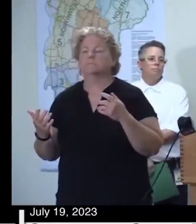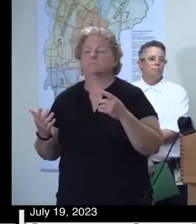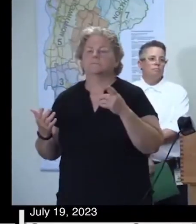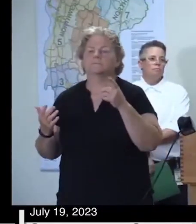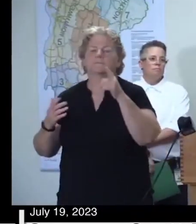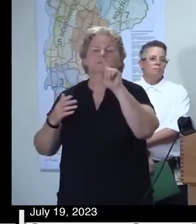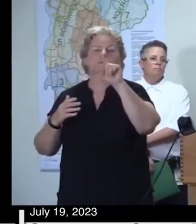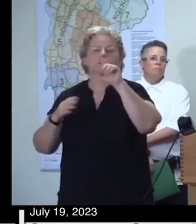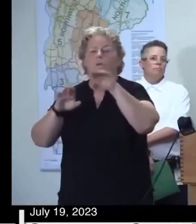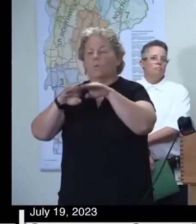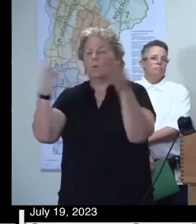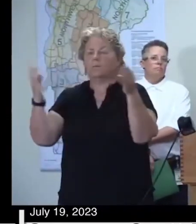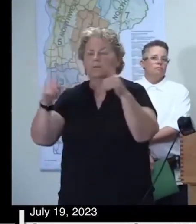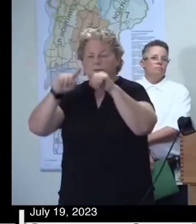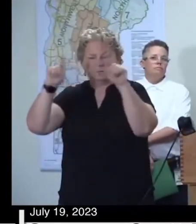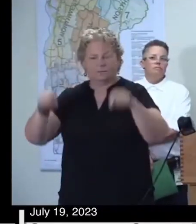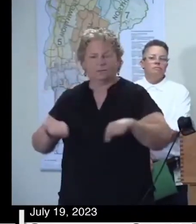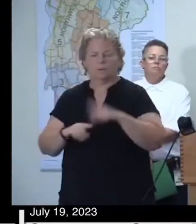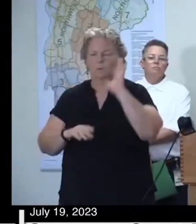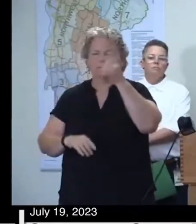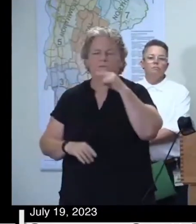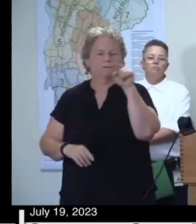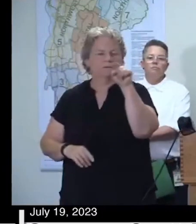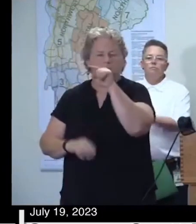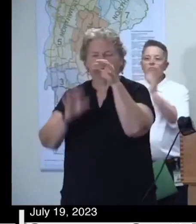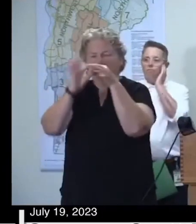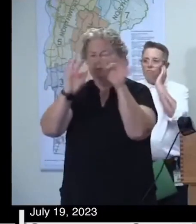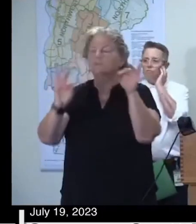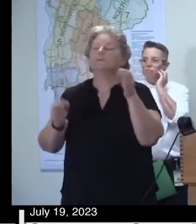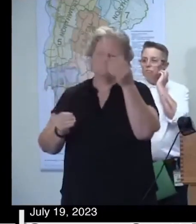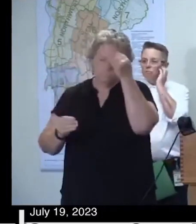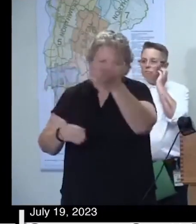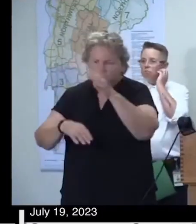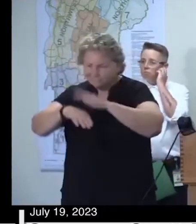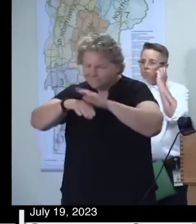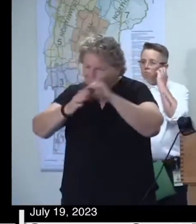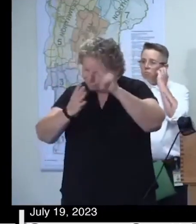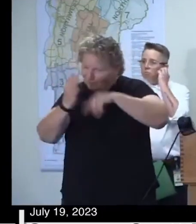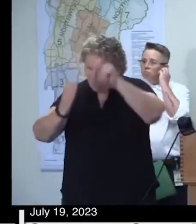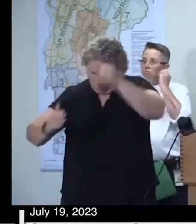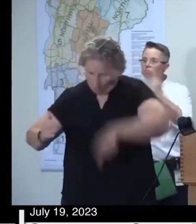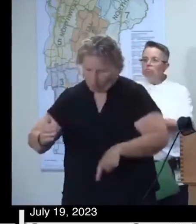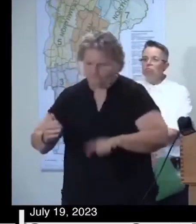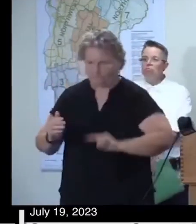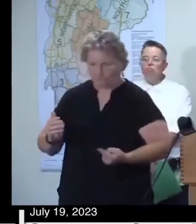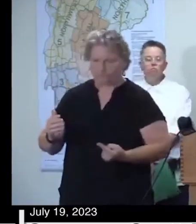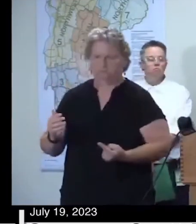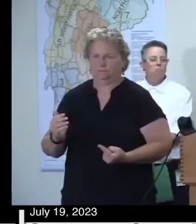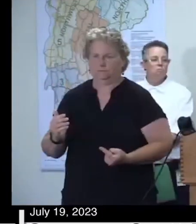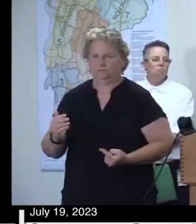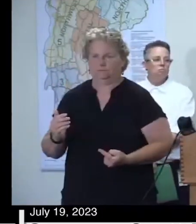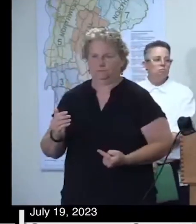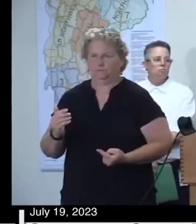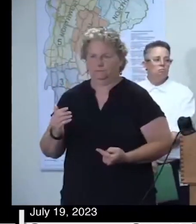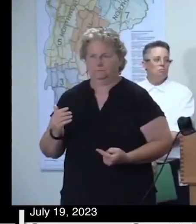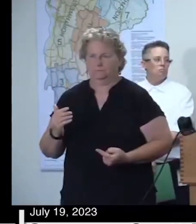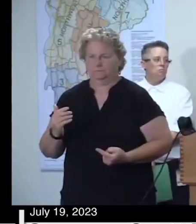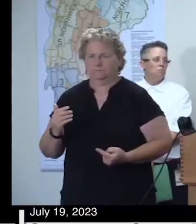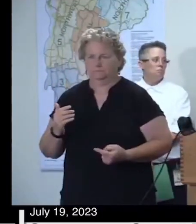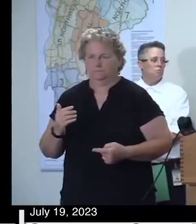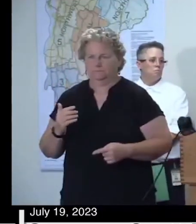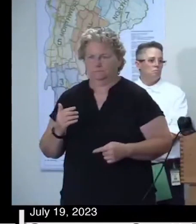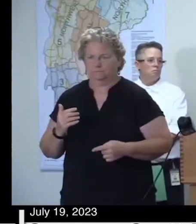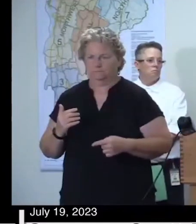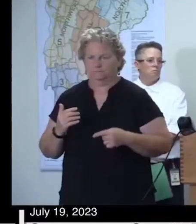form denying their application or some other piece of paper. So we encourage people, read the entire